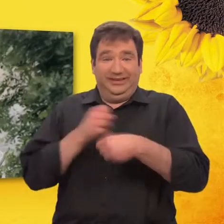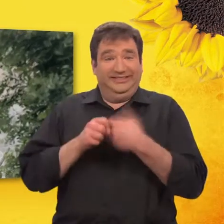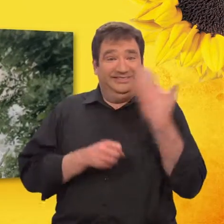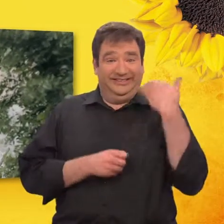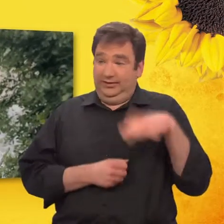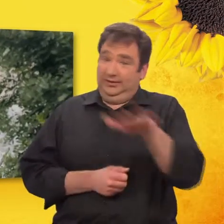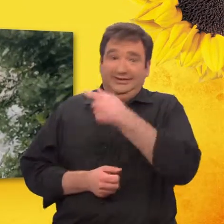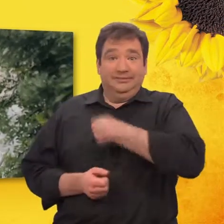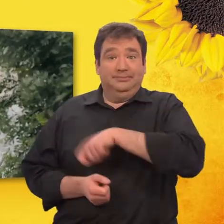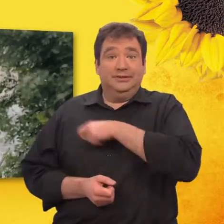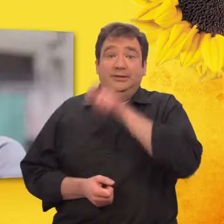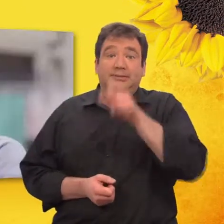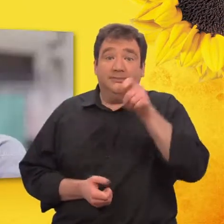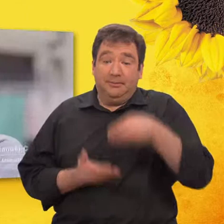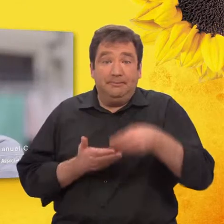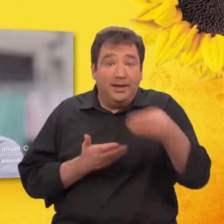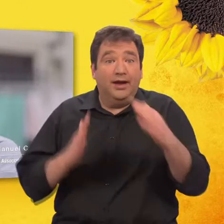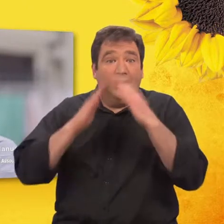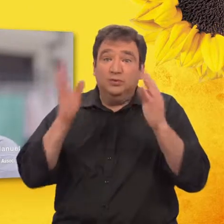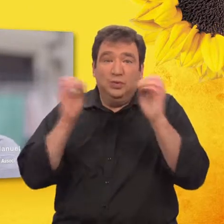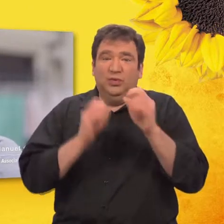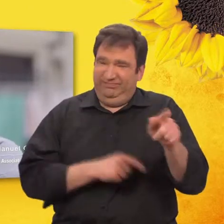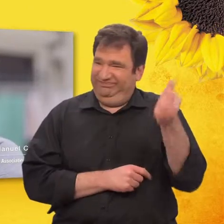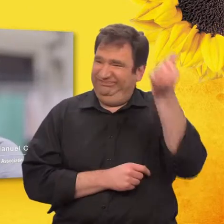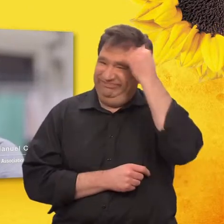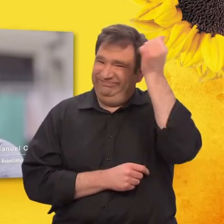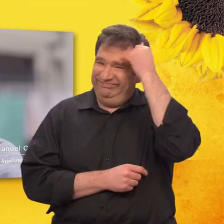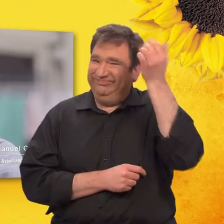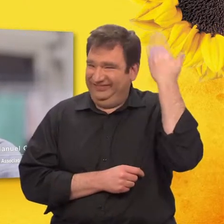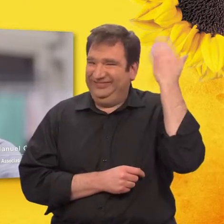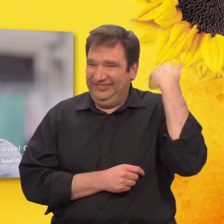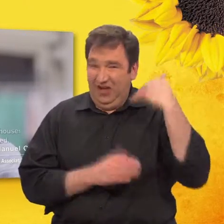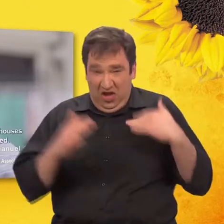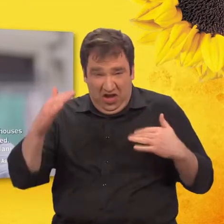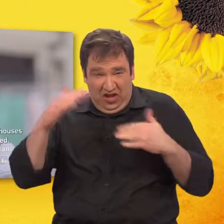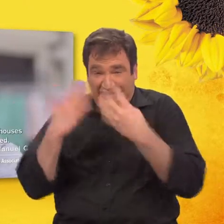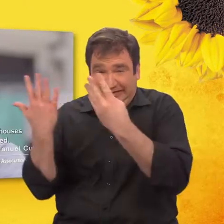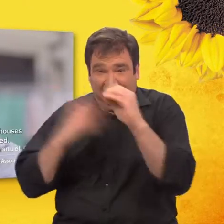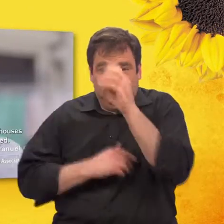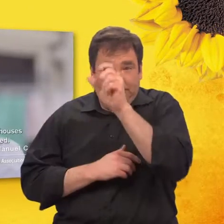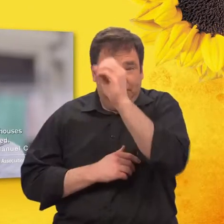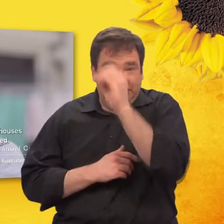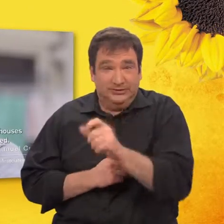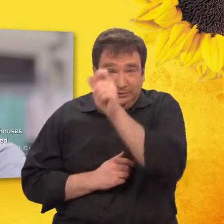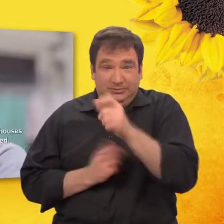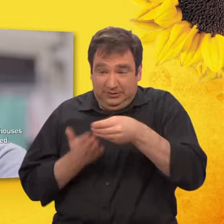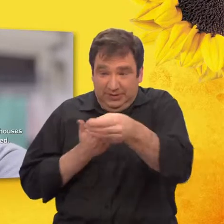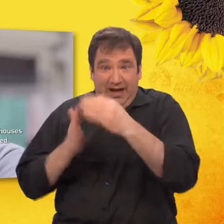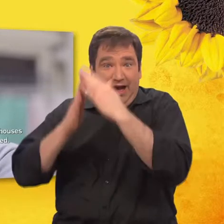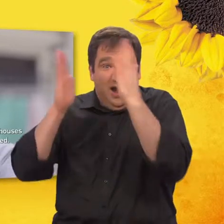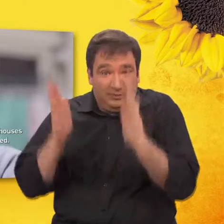Este país hace unos años el que no compraba un piso era tonto. Y era la cultura de que en este país se llegó a un 90% el